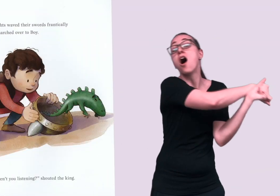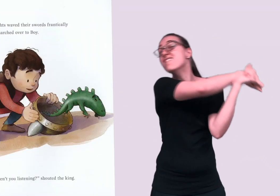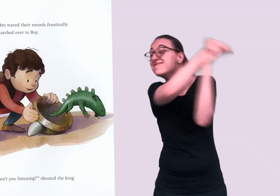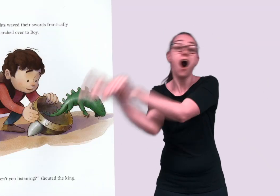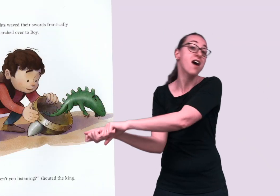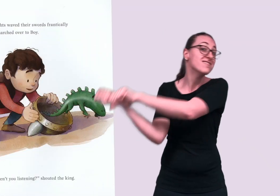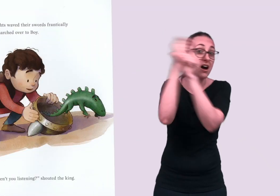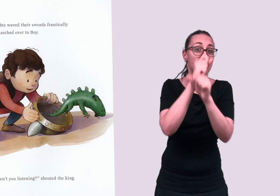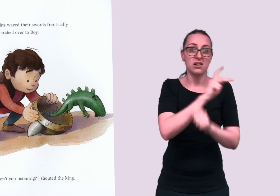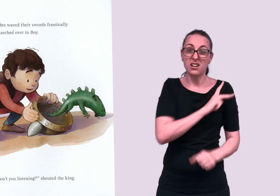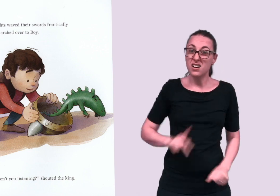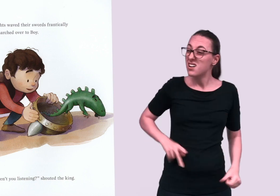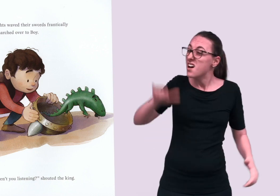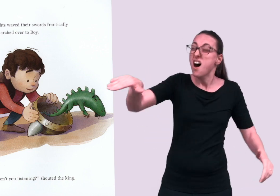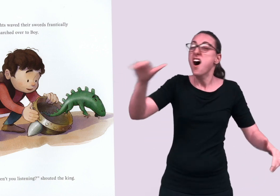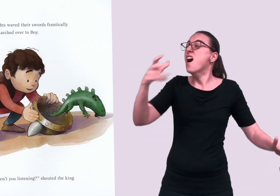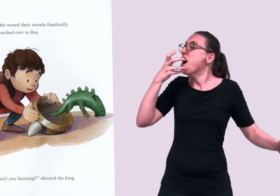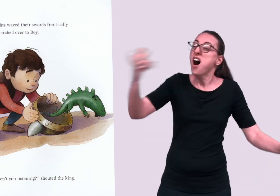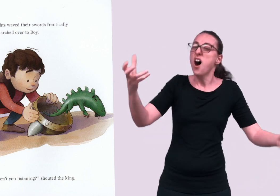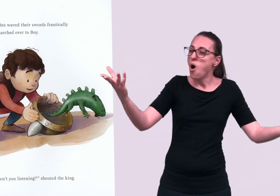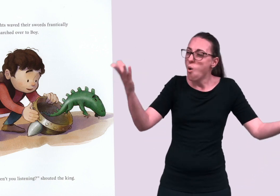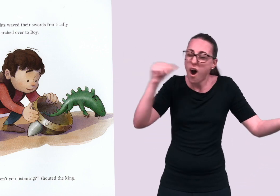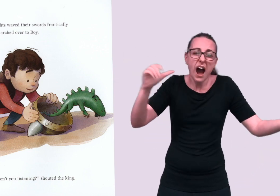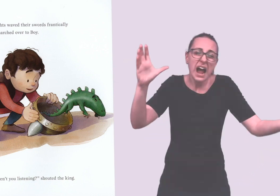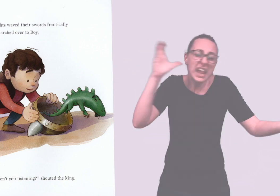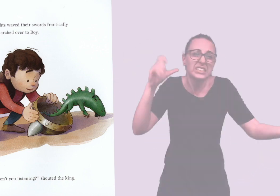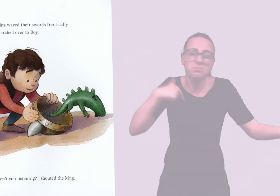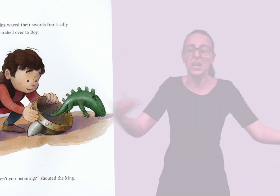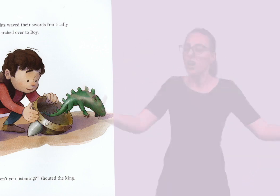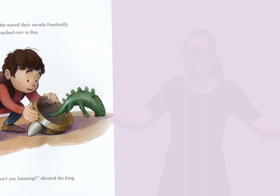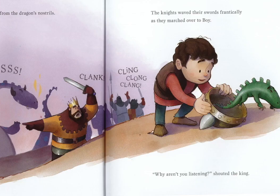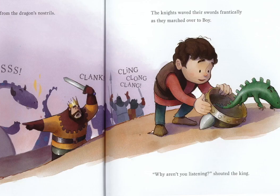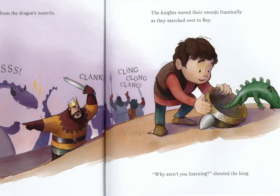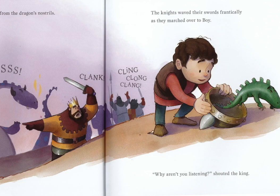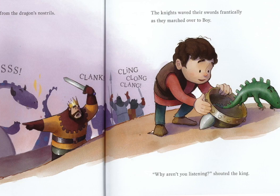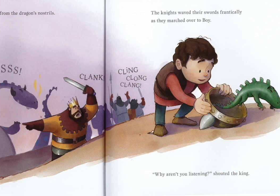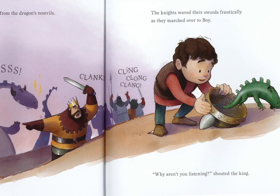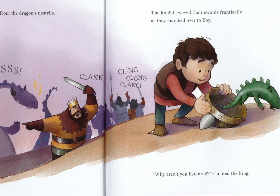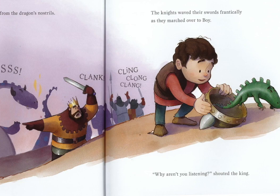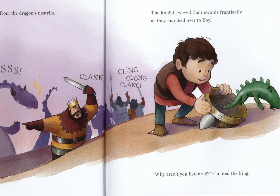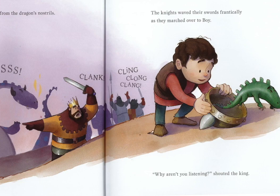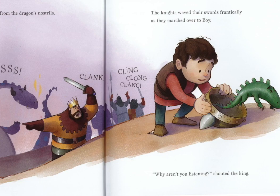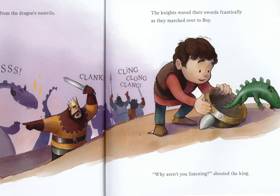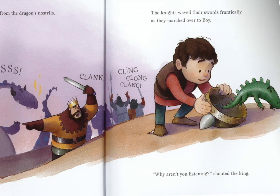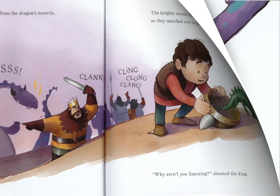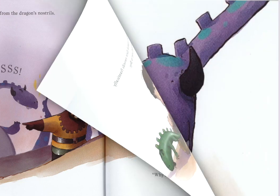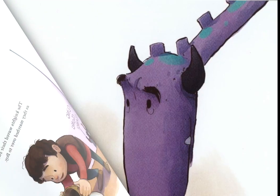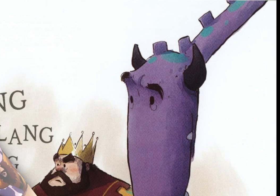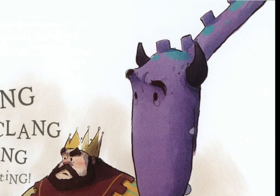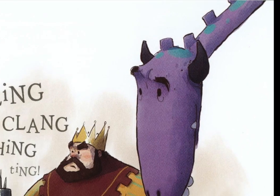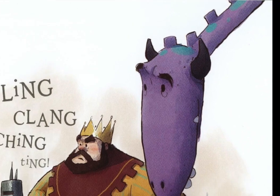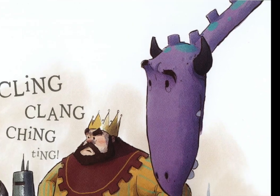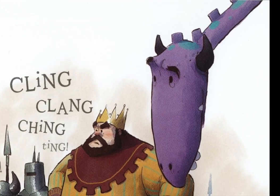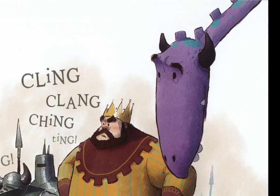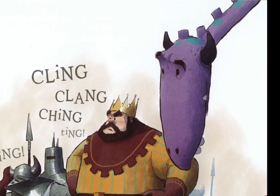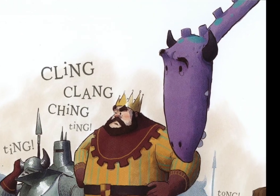The knights waved their swords frantically as they marched over to Boy. "Why aren't you listening?" shouted the